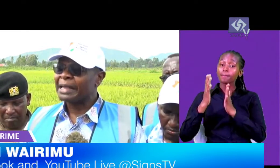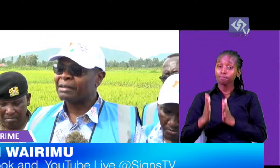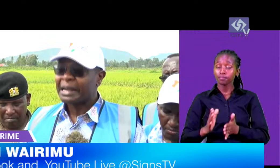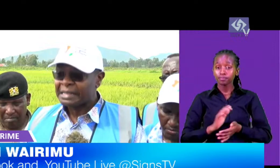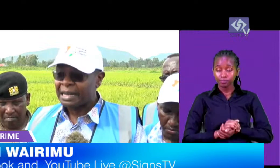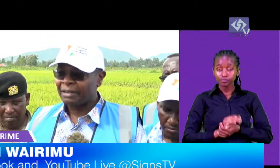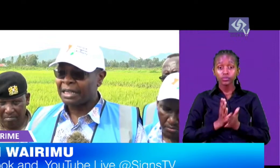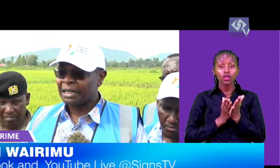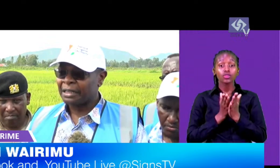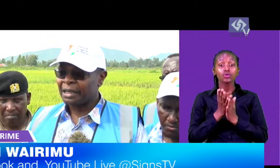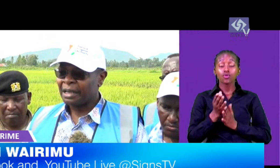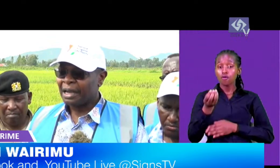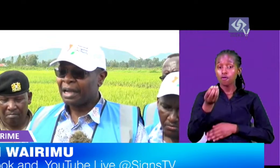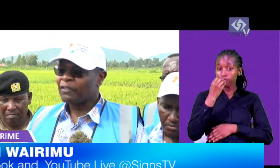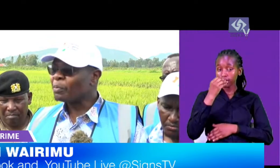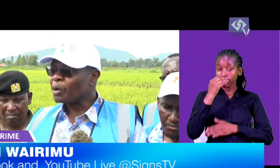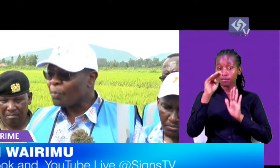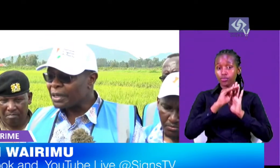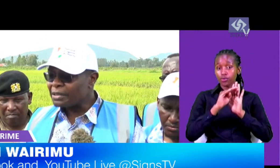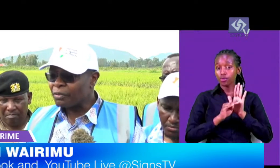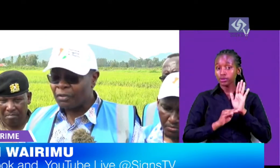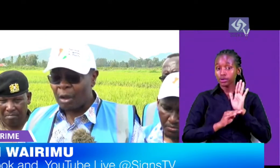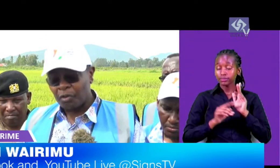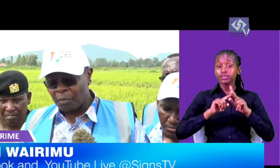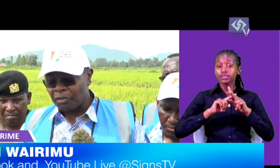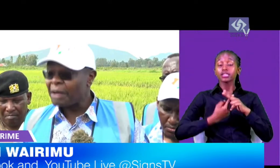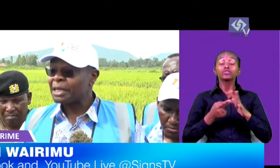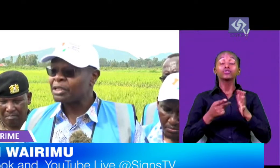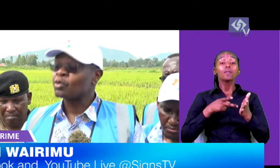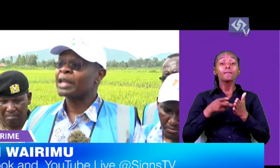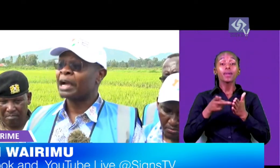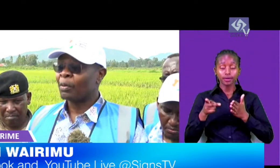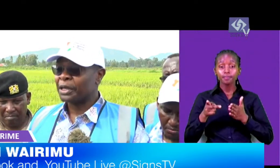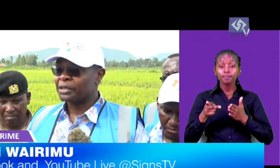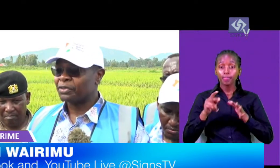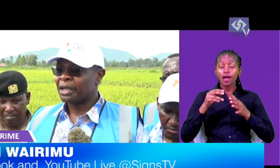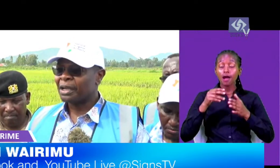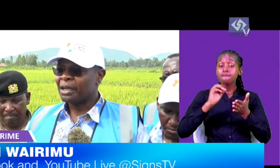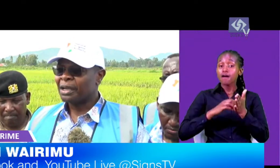rice directly from cooperative or from farmers through their cooperatives.